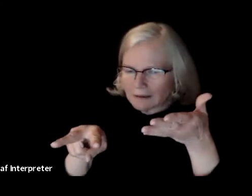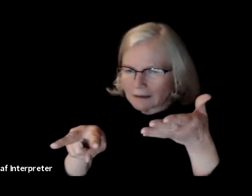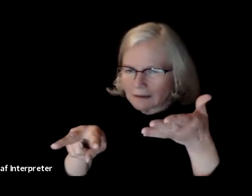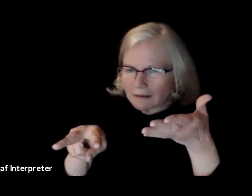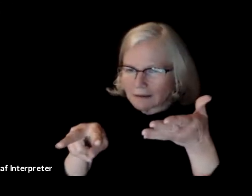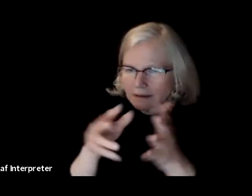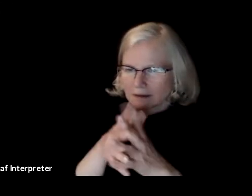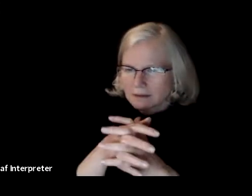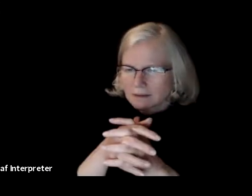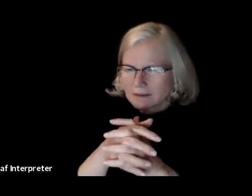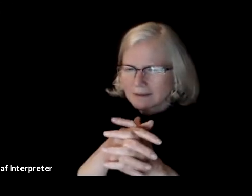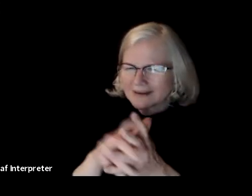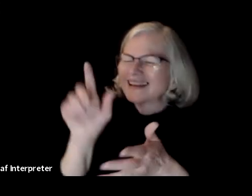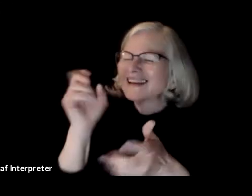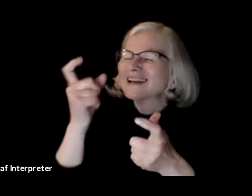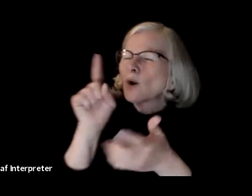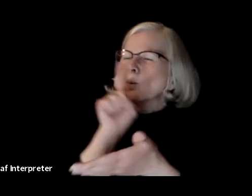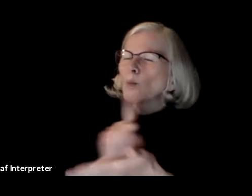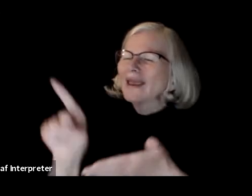Yes.